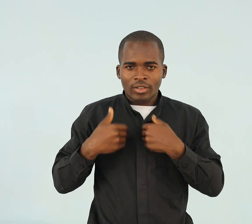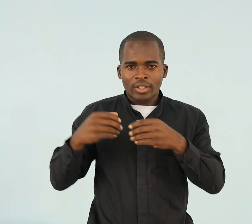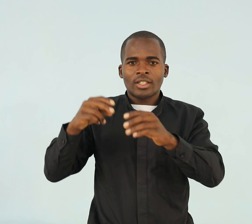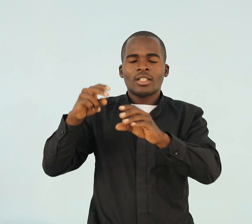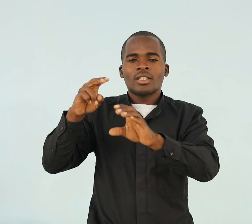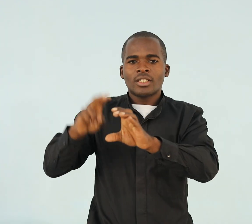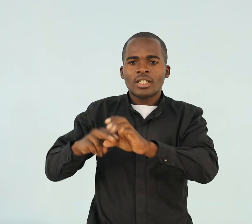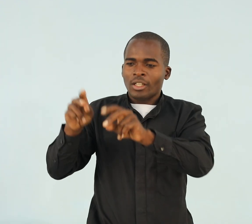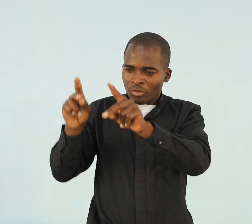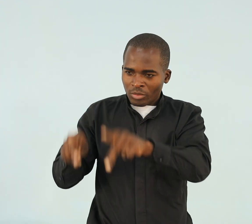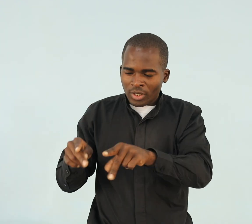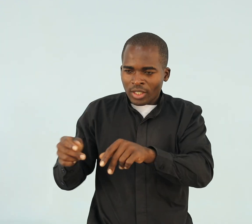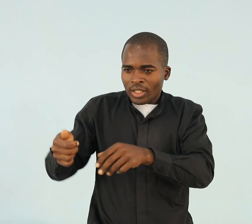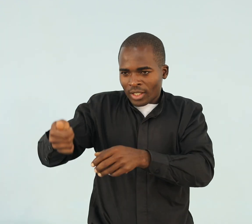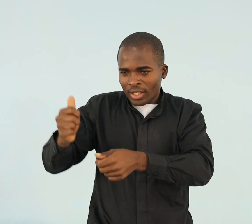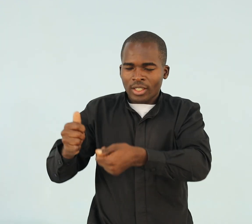among themselves.